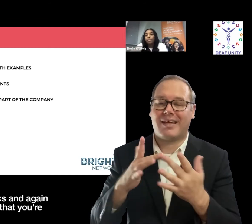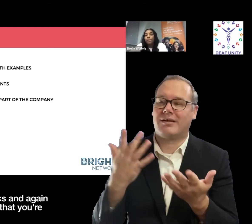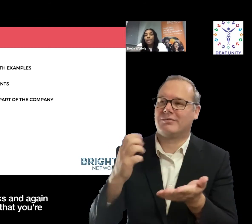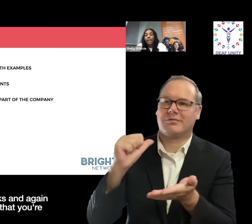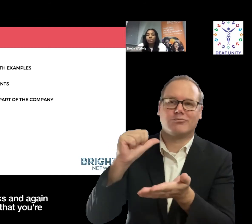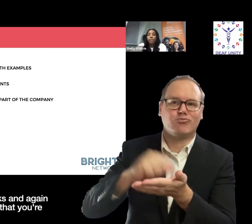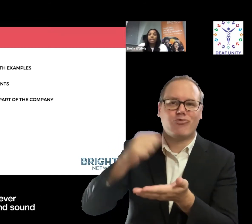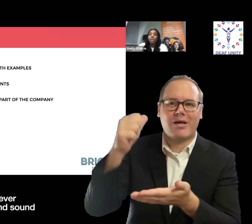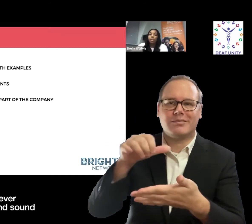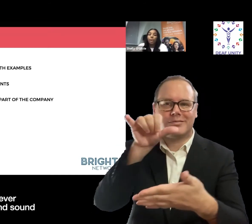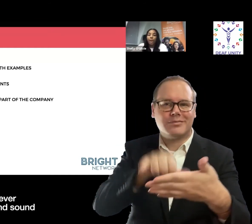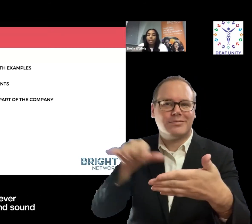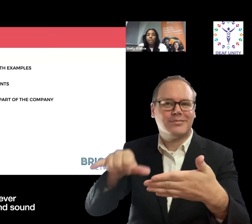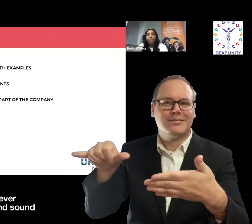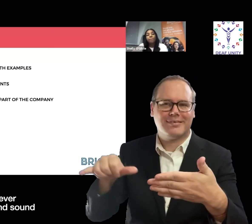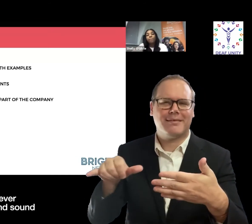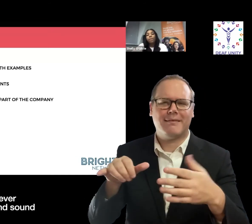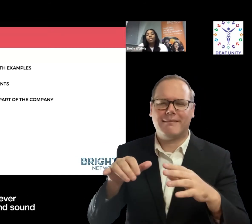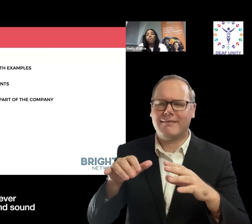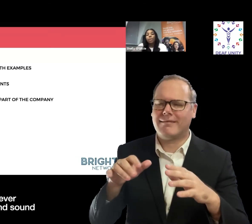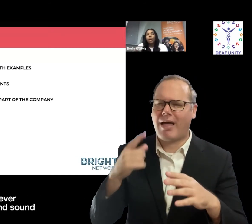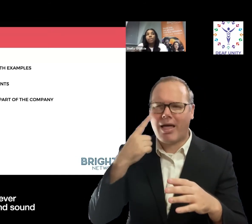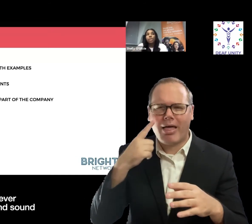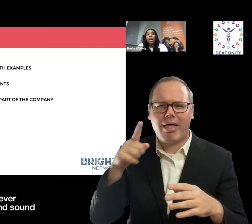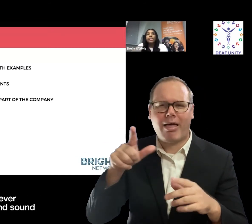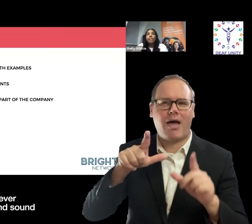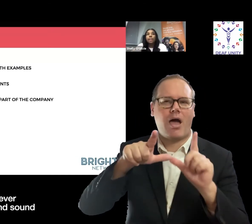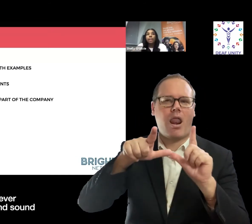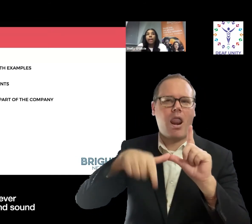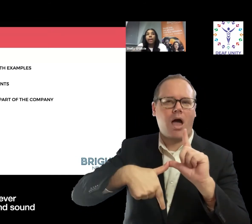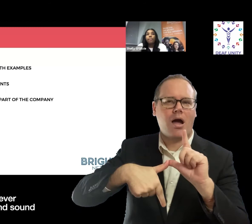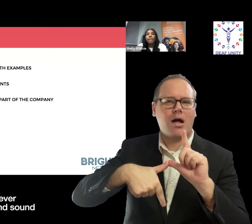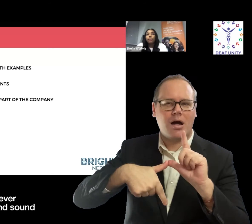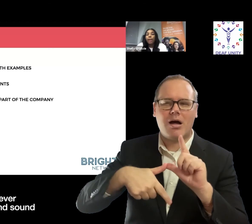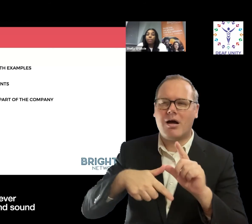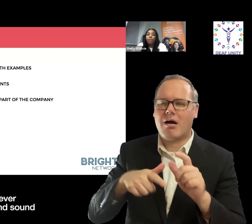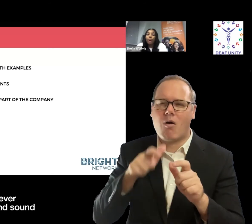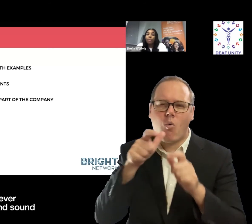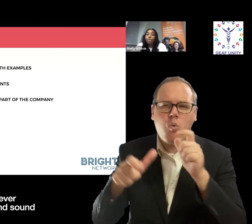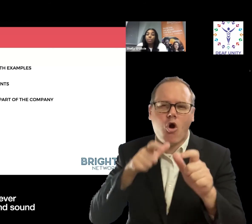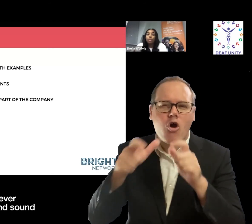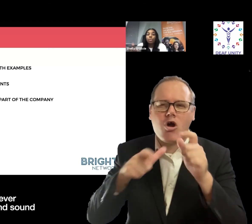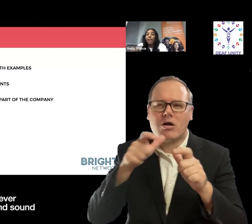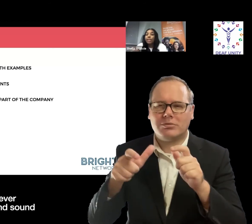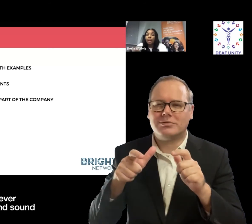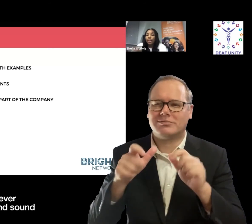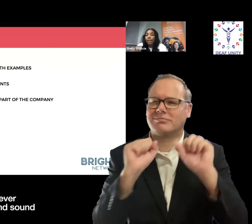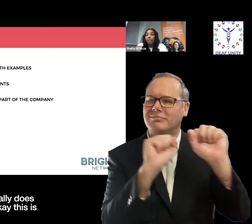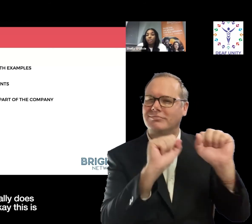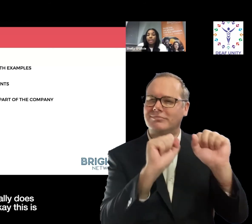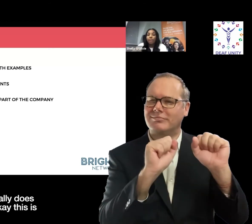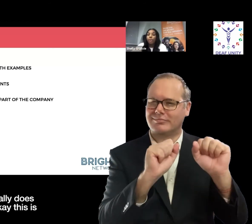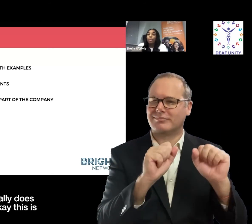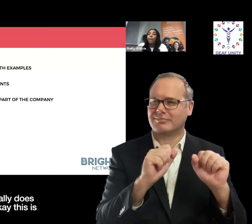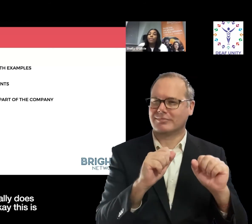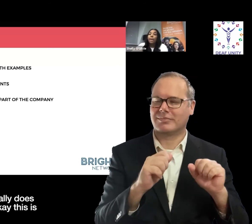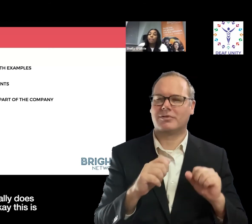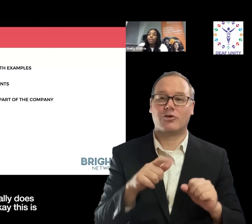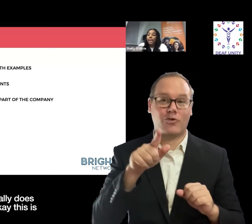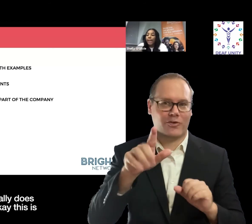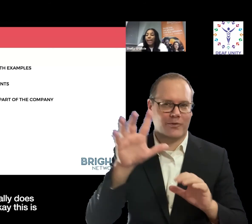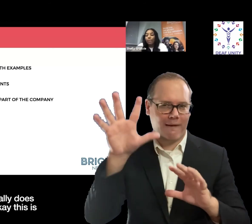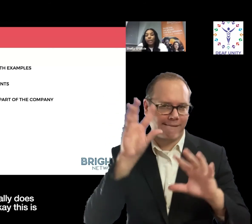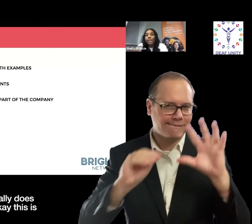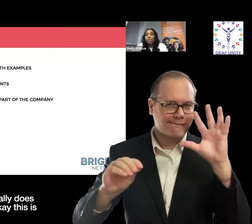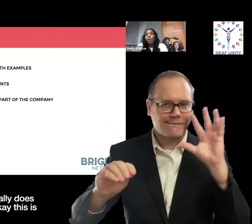firm particularly speaks that you're applying to. So try to, as wherever possible, try to learn the lingo and sound like a part of the